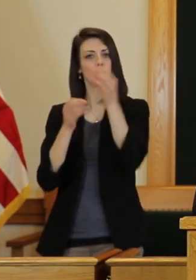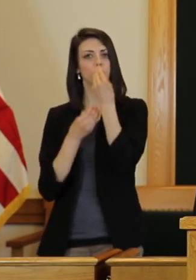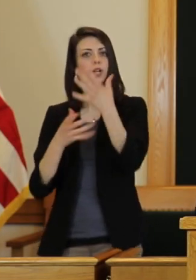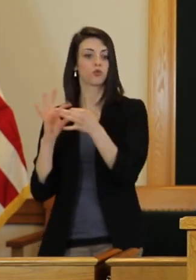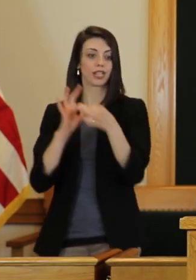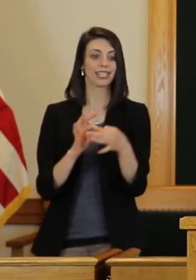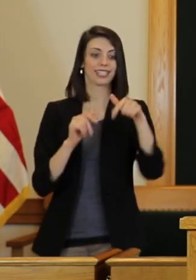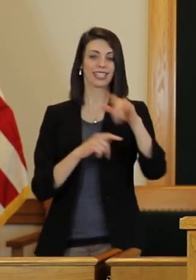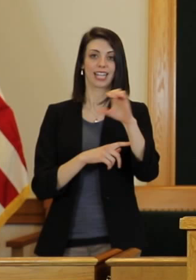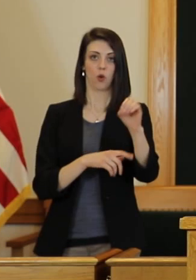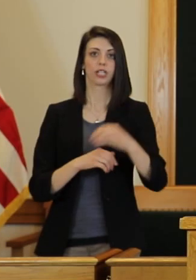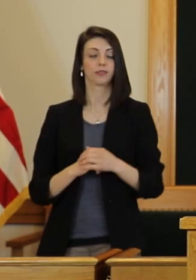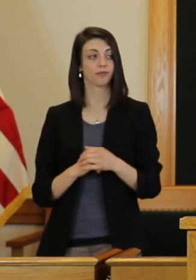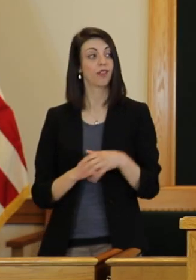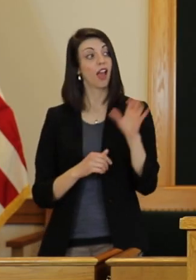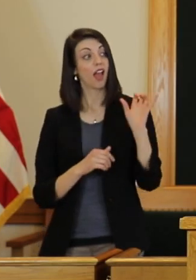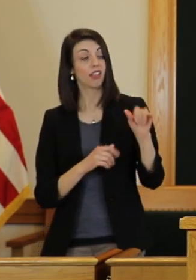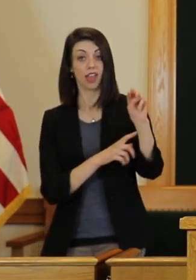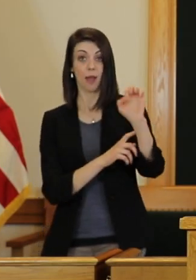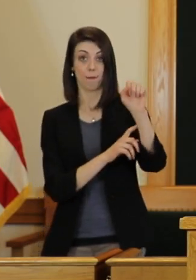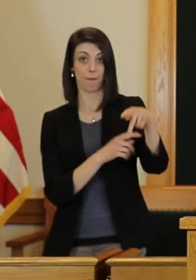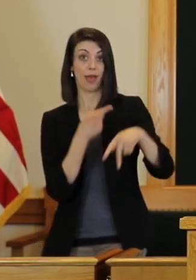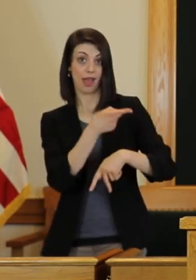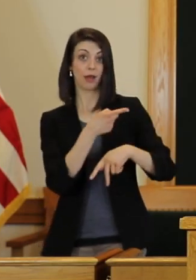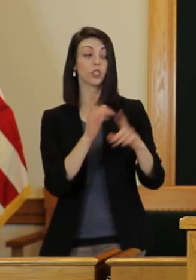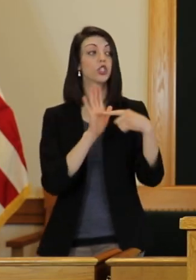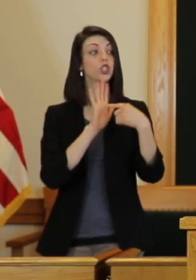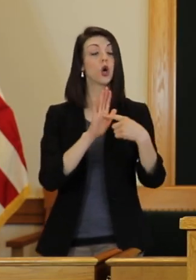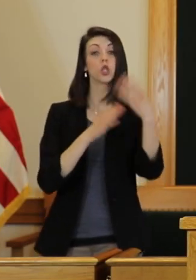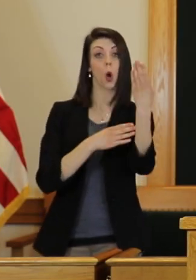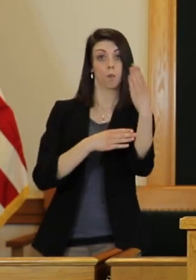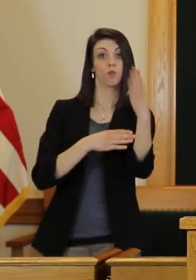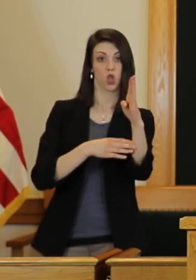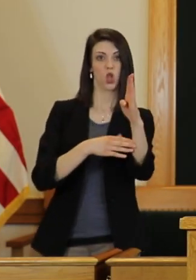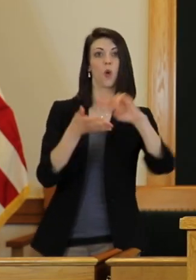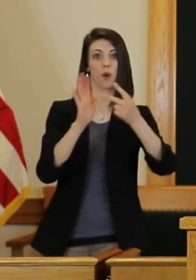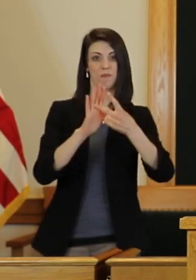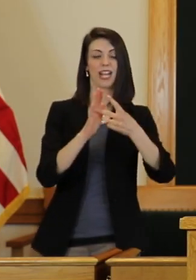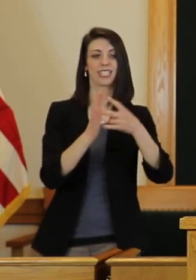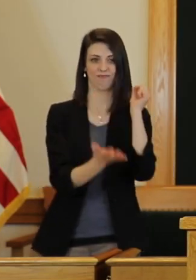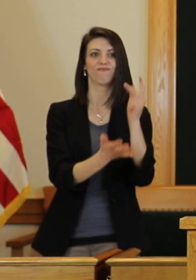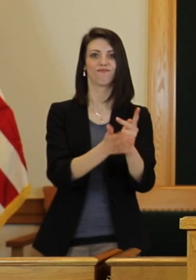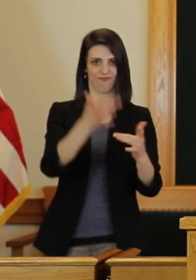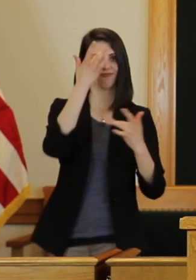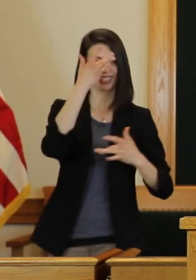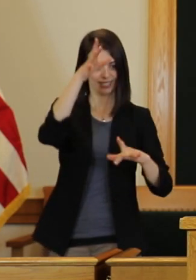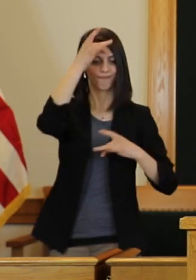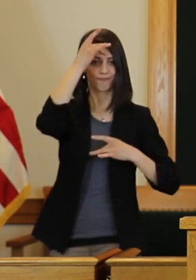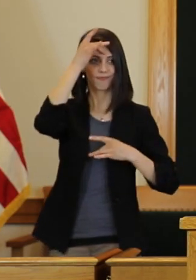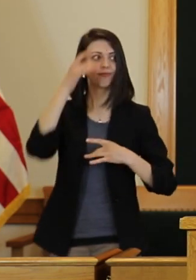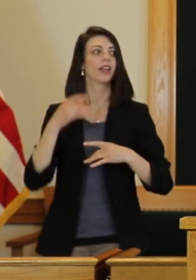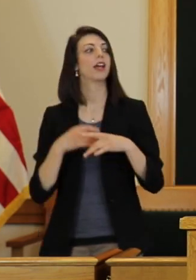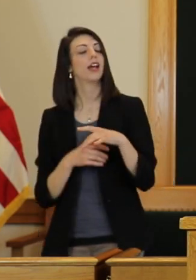is an example of the map that shows where we have positive cases in blue and where there either have been testing or someone